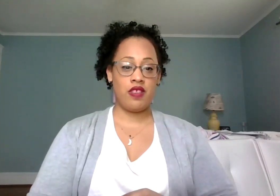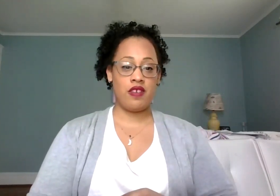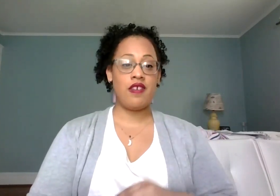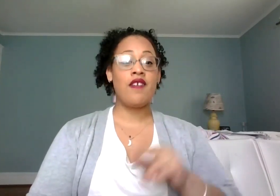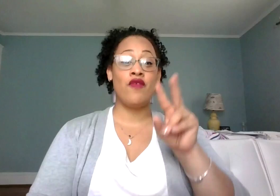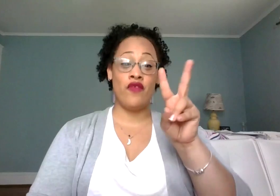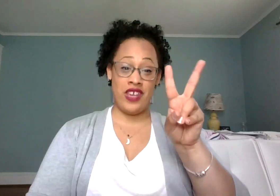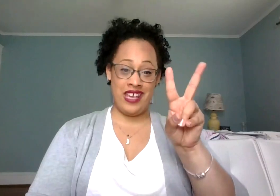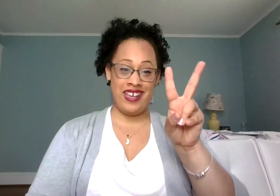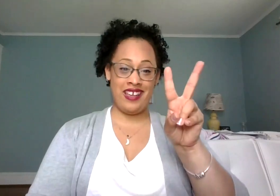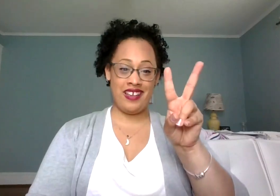V.